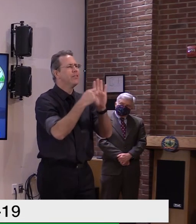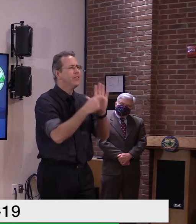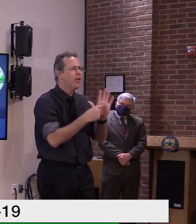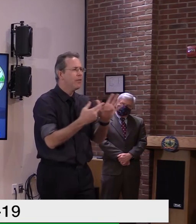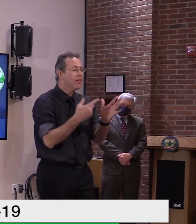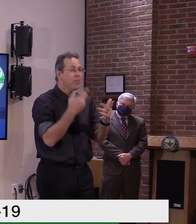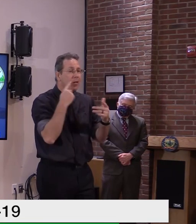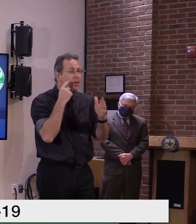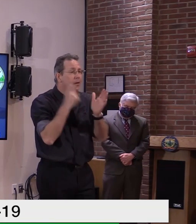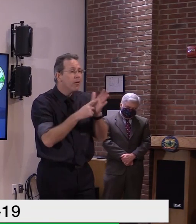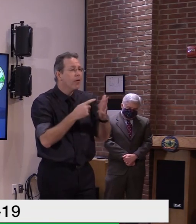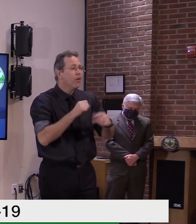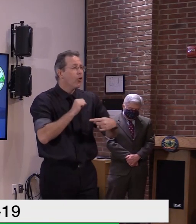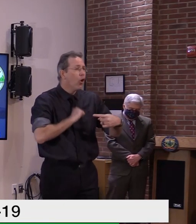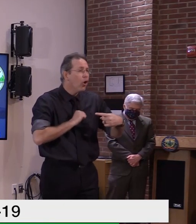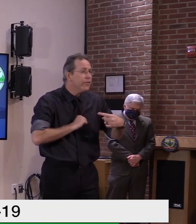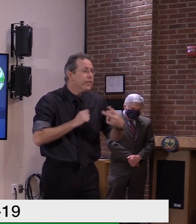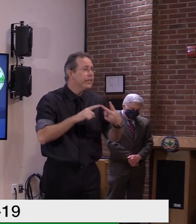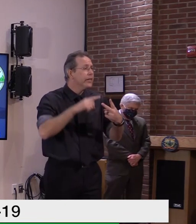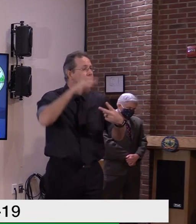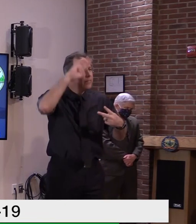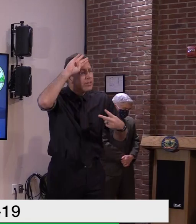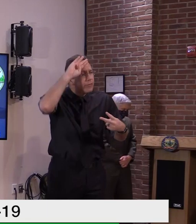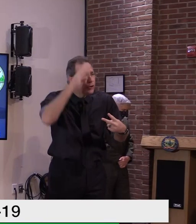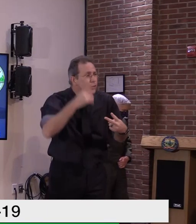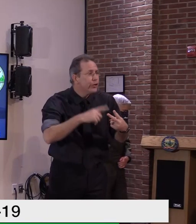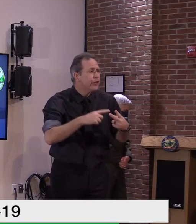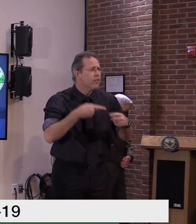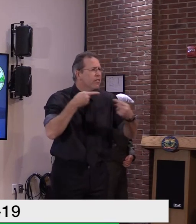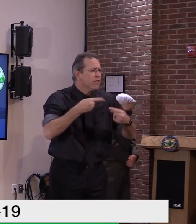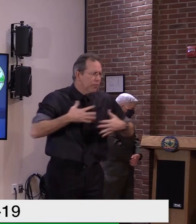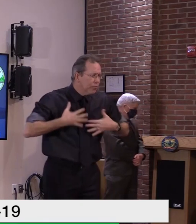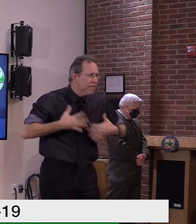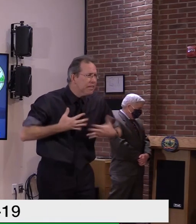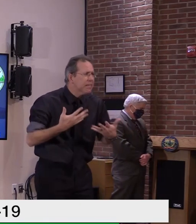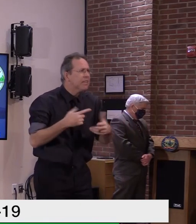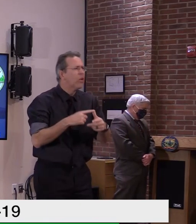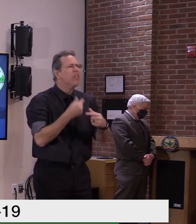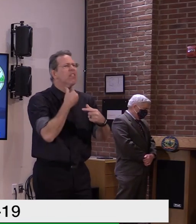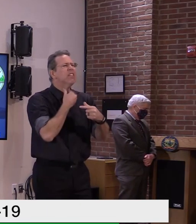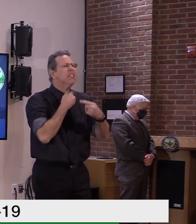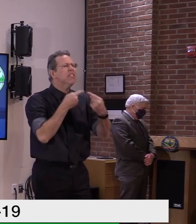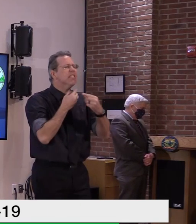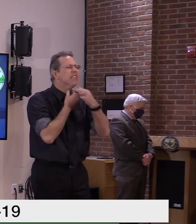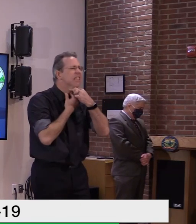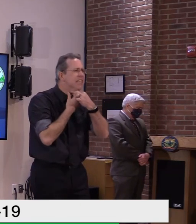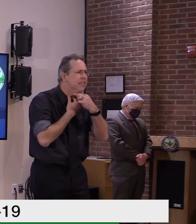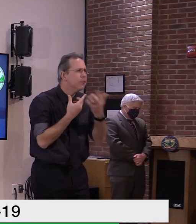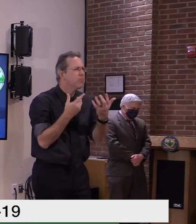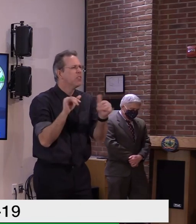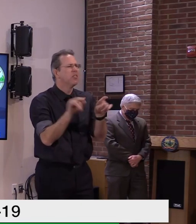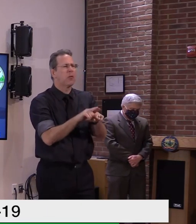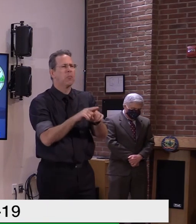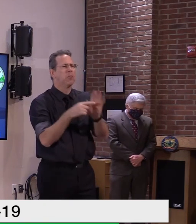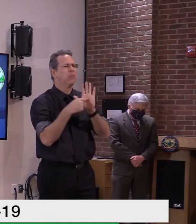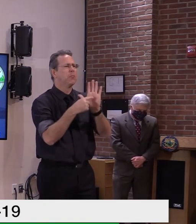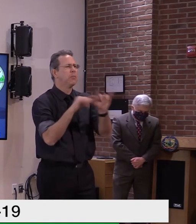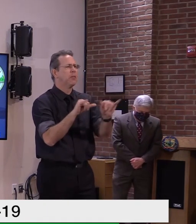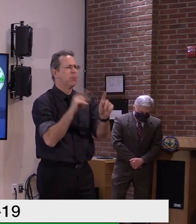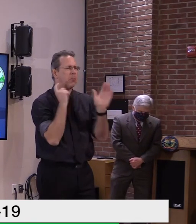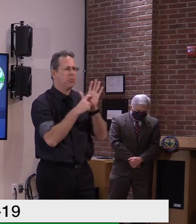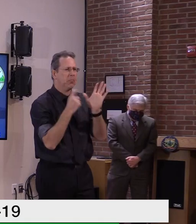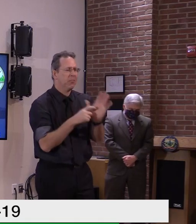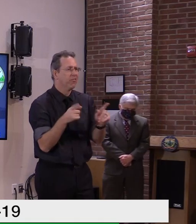of symptoms we expect and the type of course we see with coronavirus. Number four,